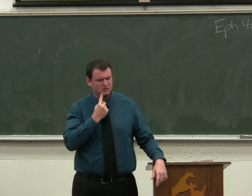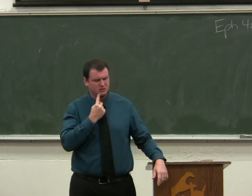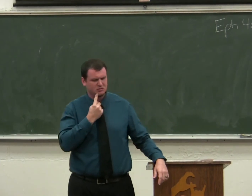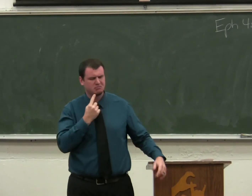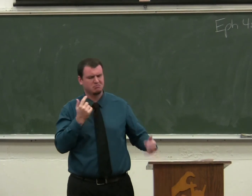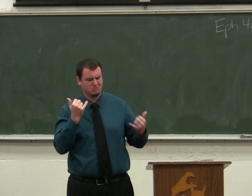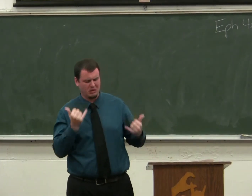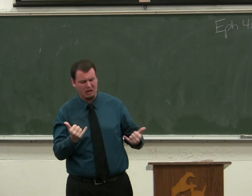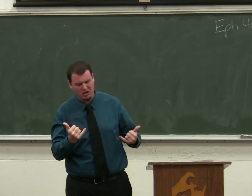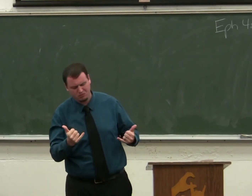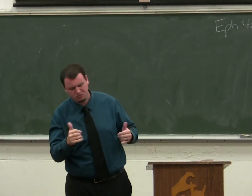Both of them dies